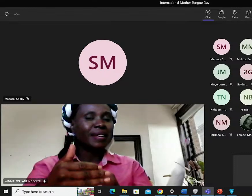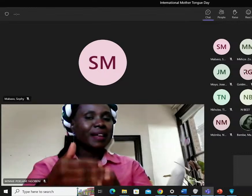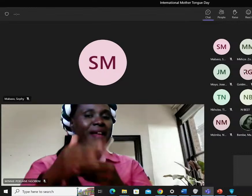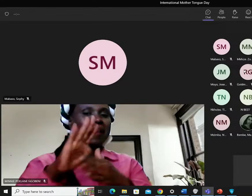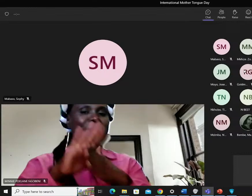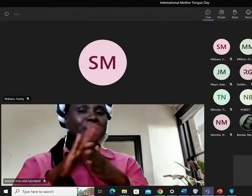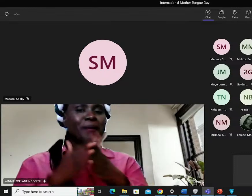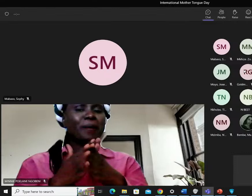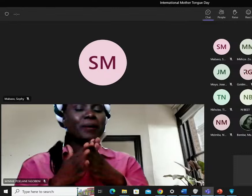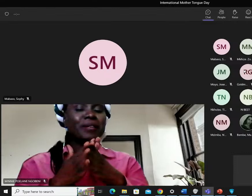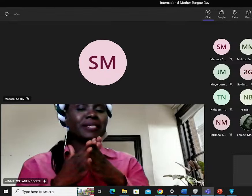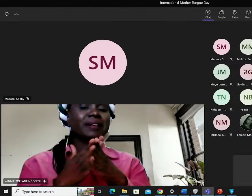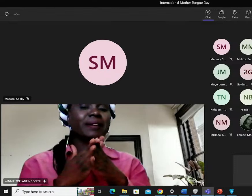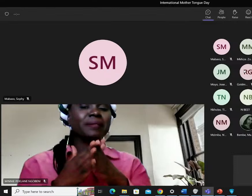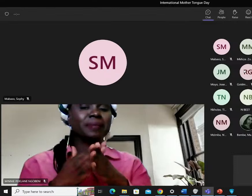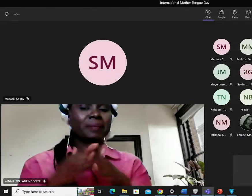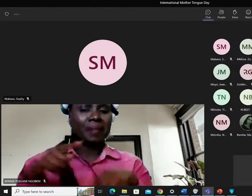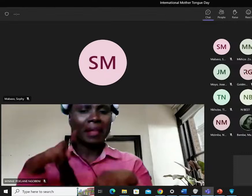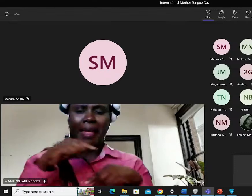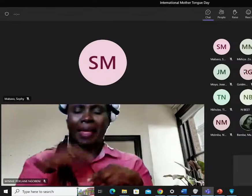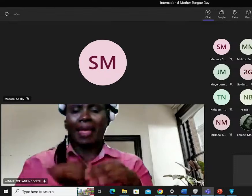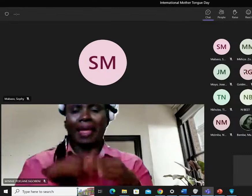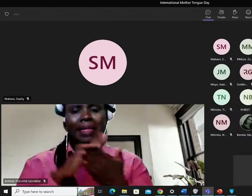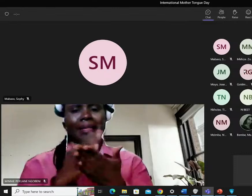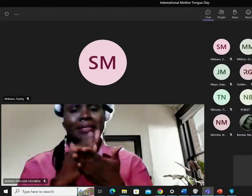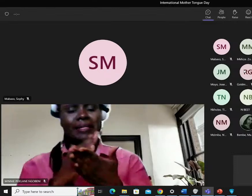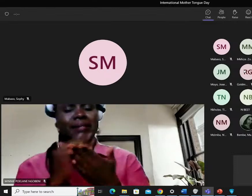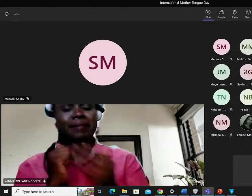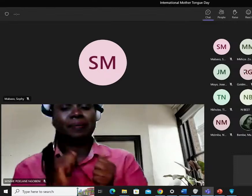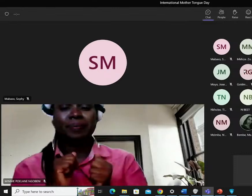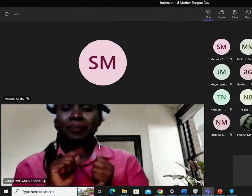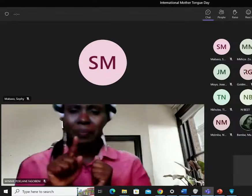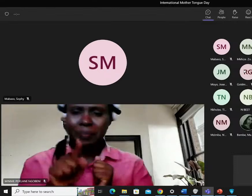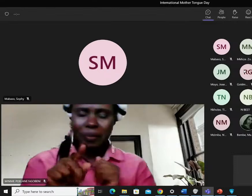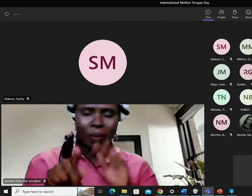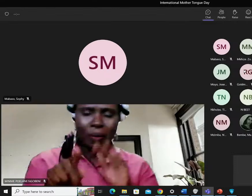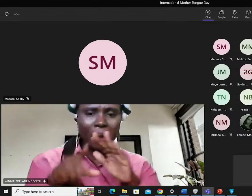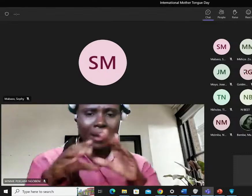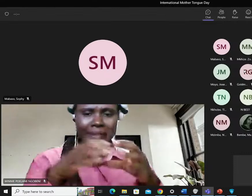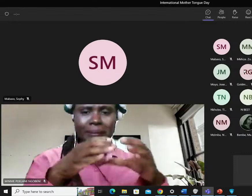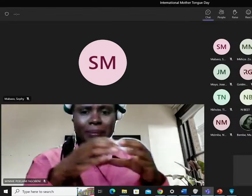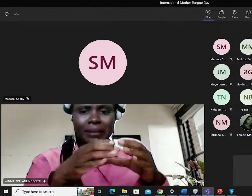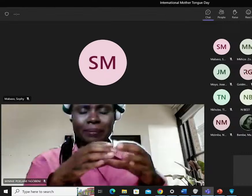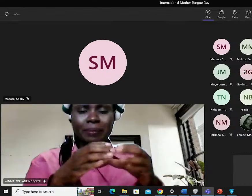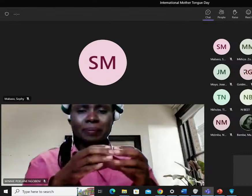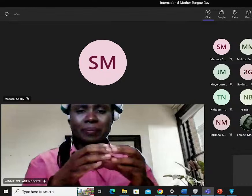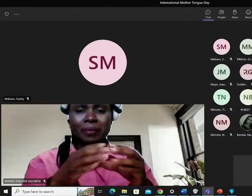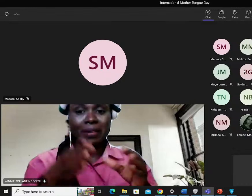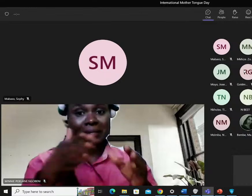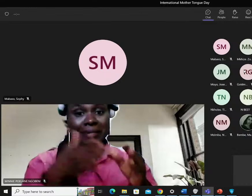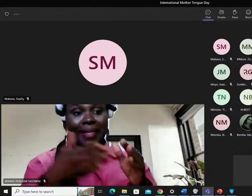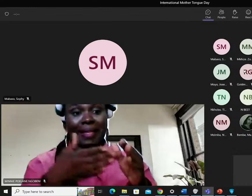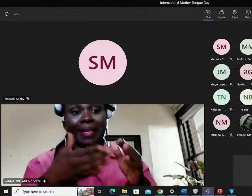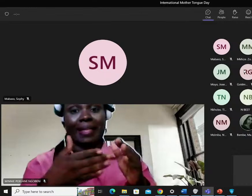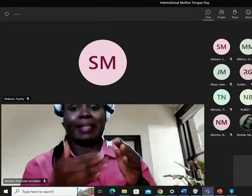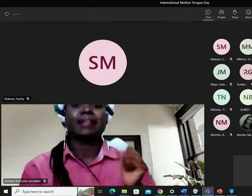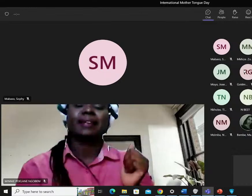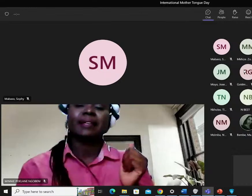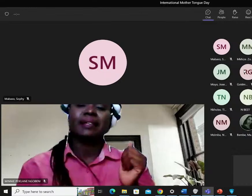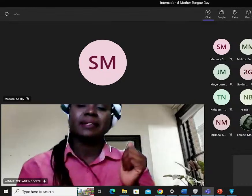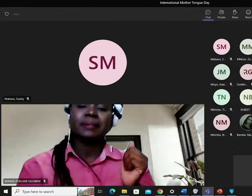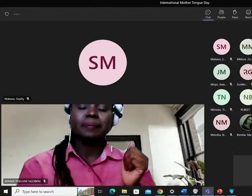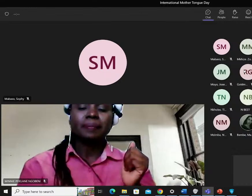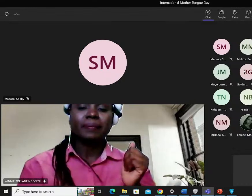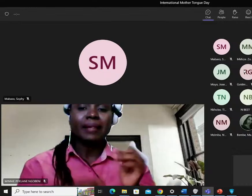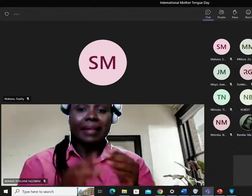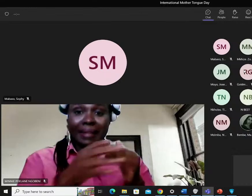Because, amongst others, your department was there as the